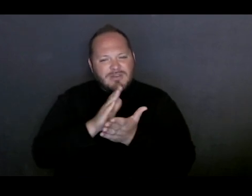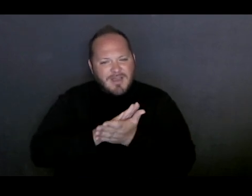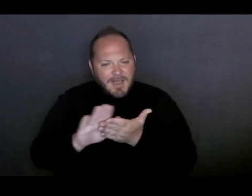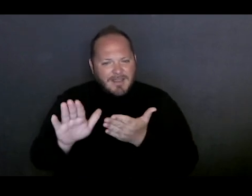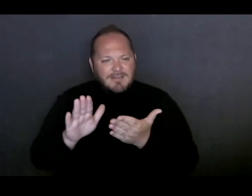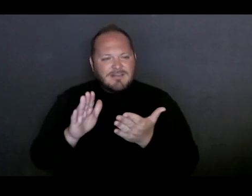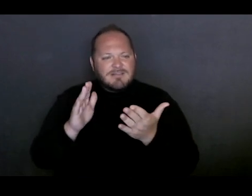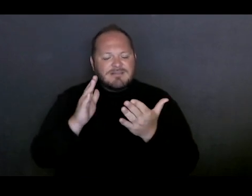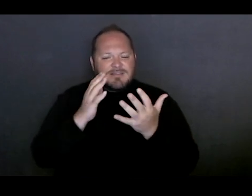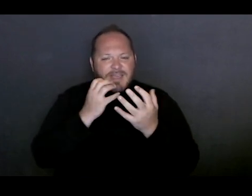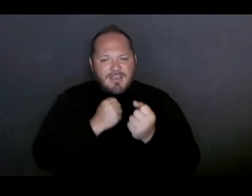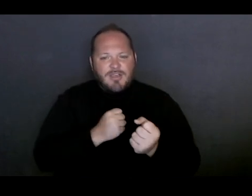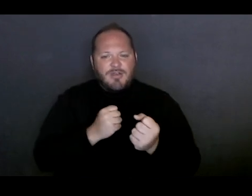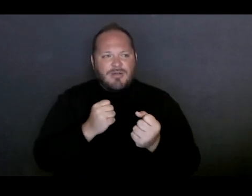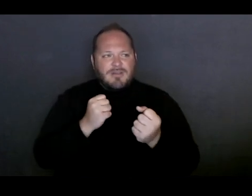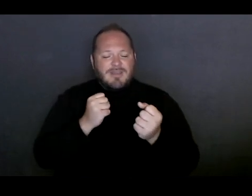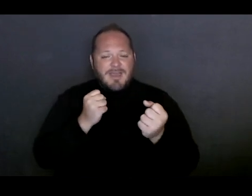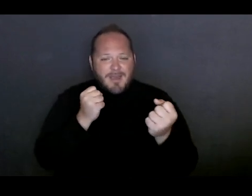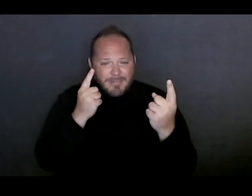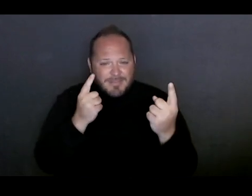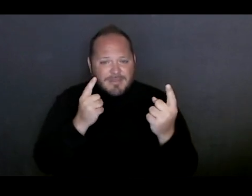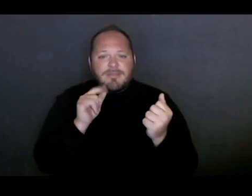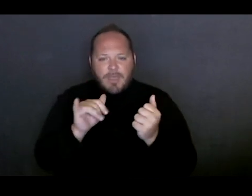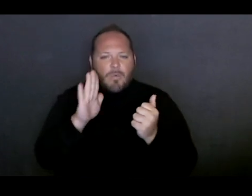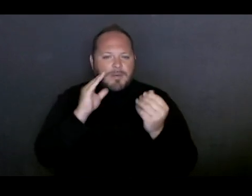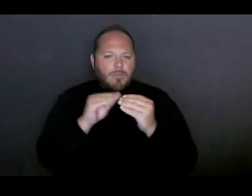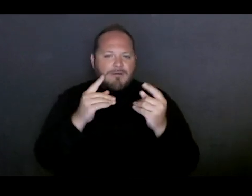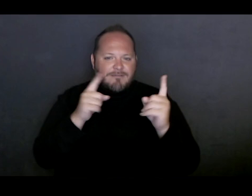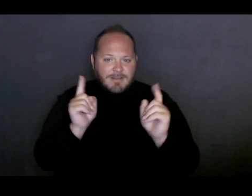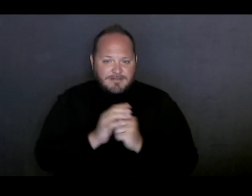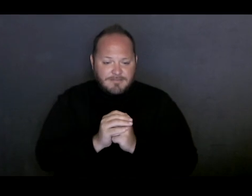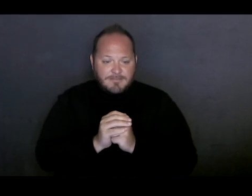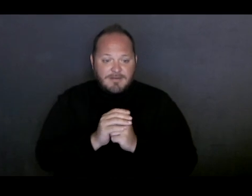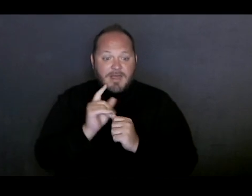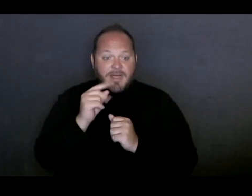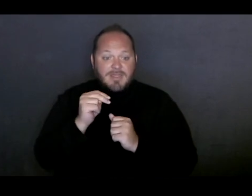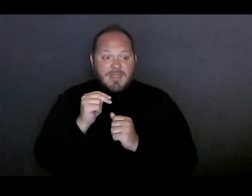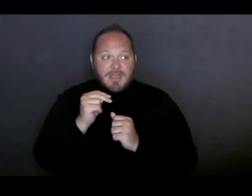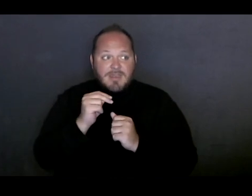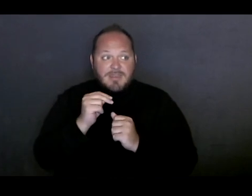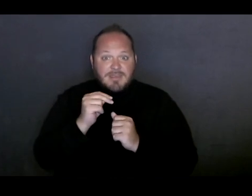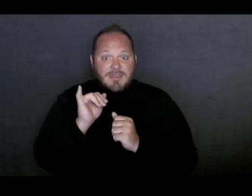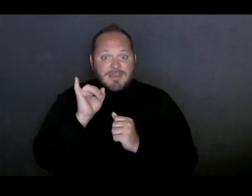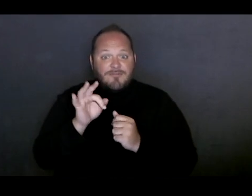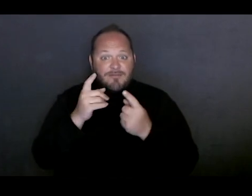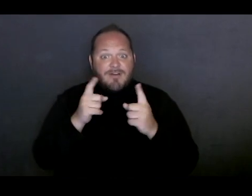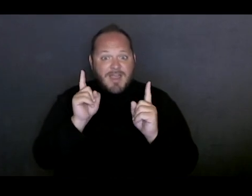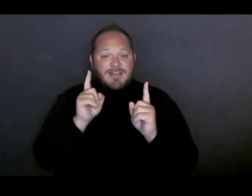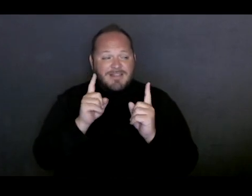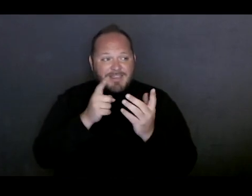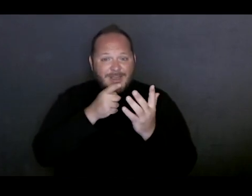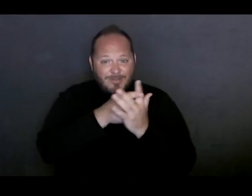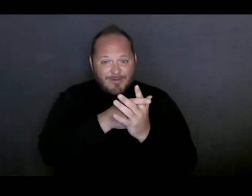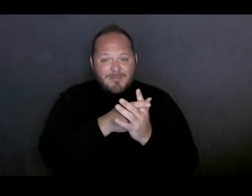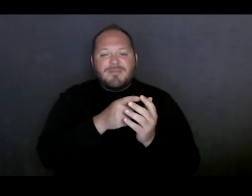more effective. And when you do eventually get through to them, if you do, it's going to feel really great. And it'll be